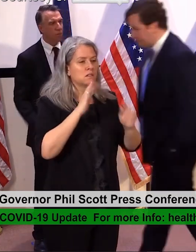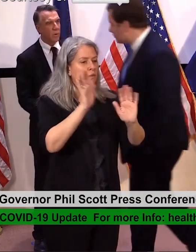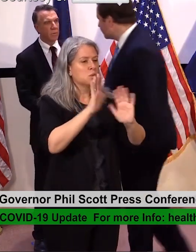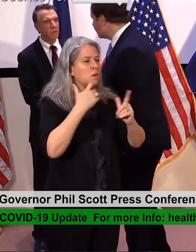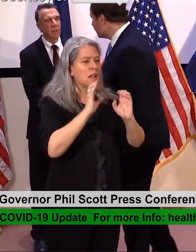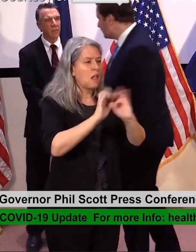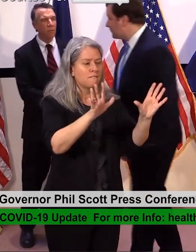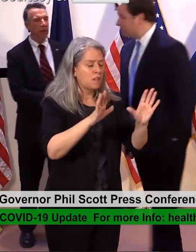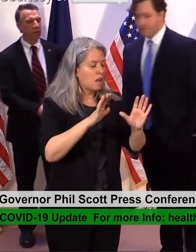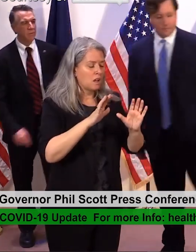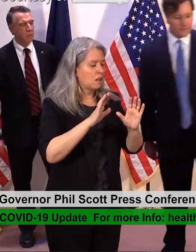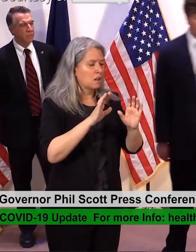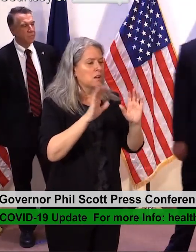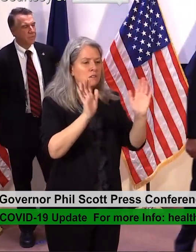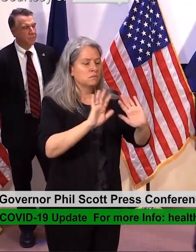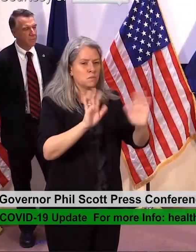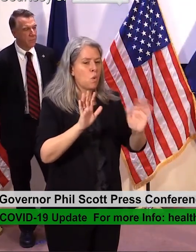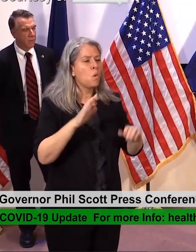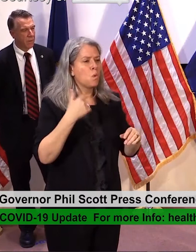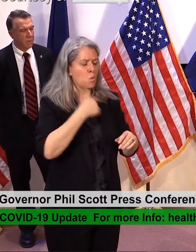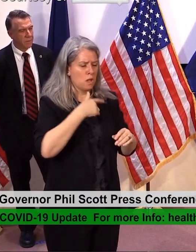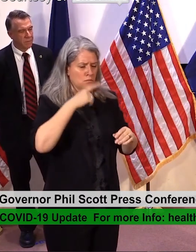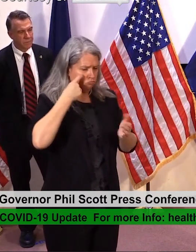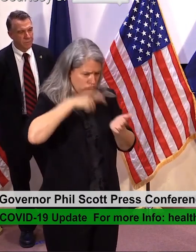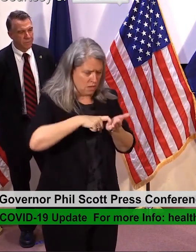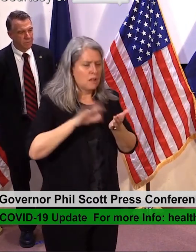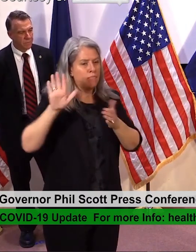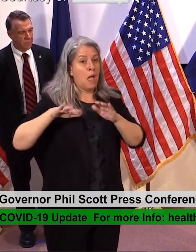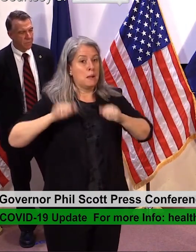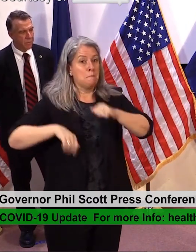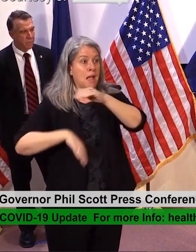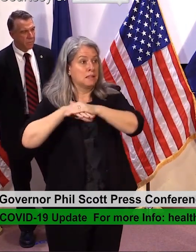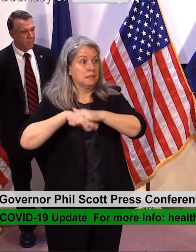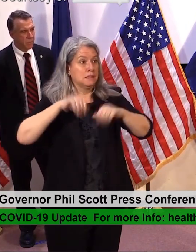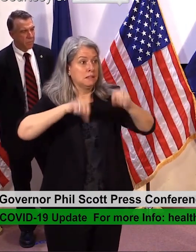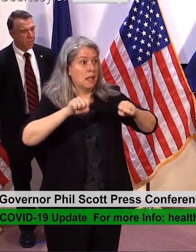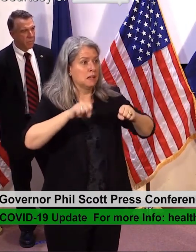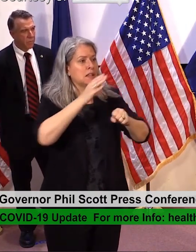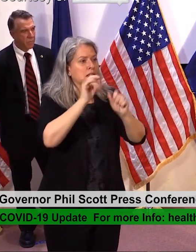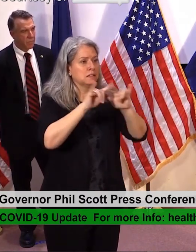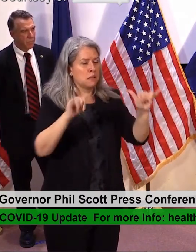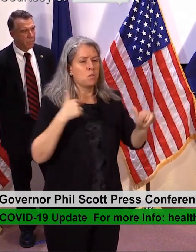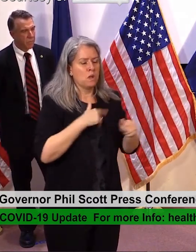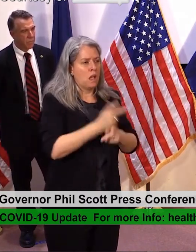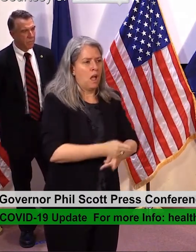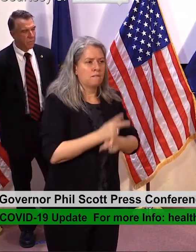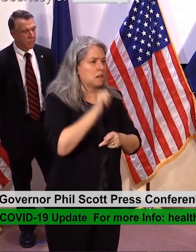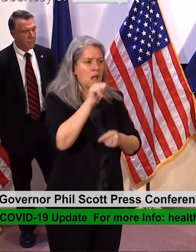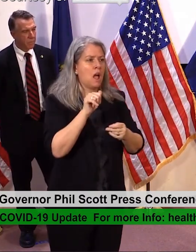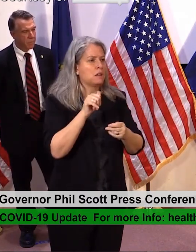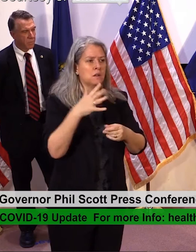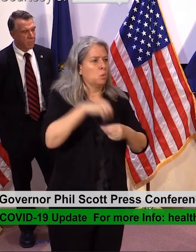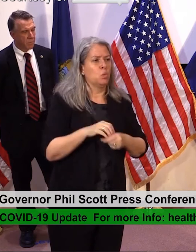Ham, we recognize the capacity that is there, but at the same time, we want to be very cautious not to